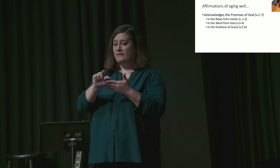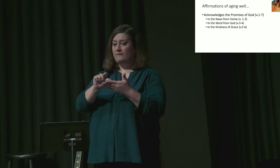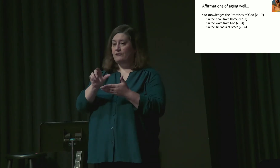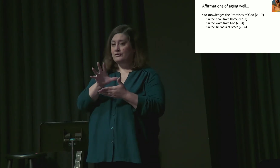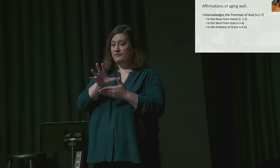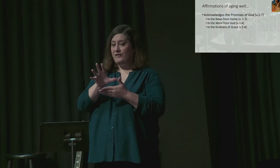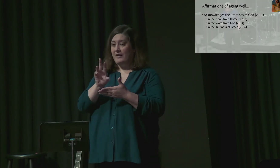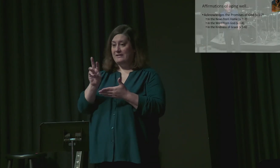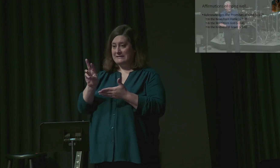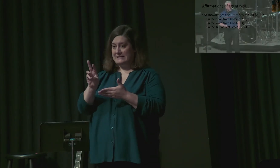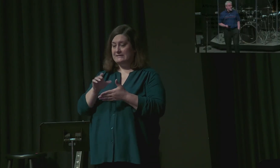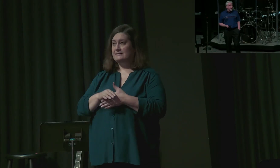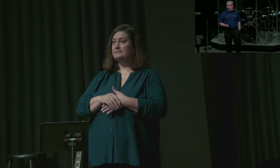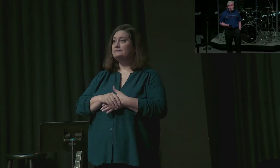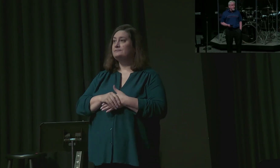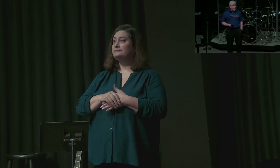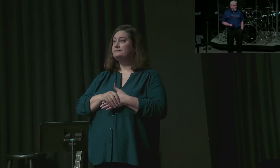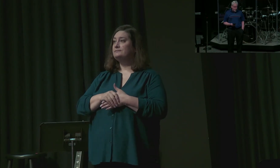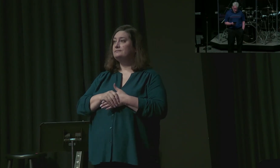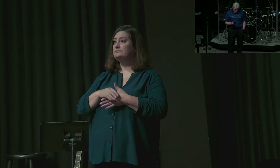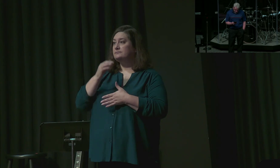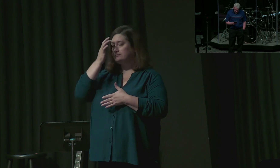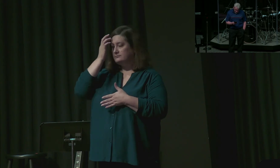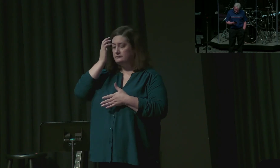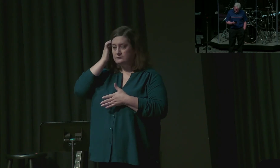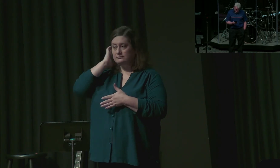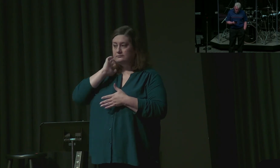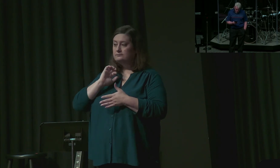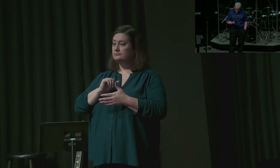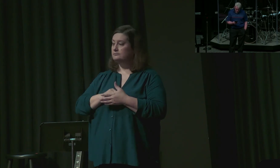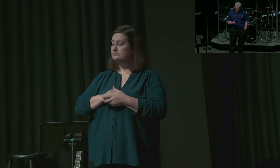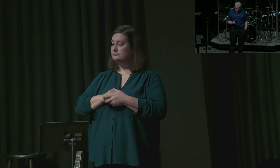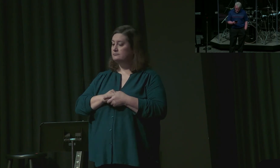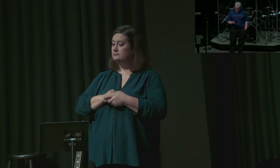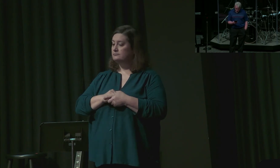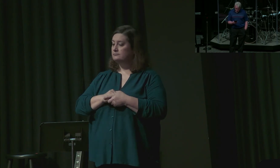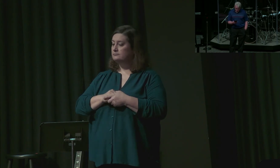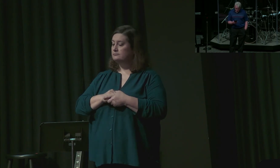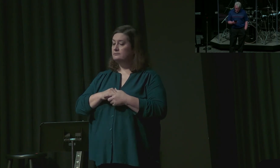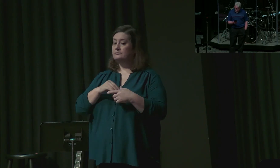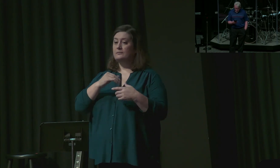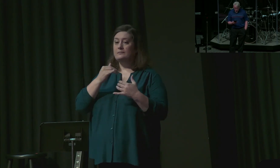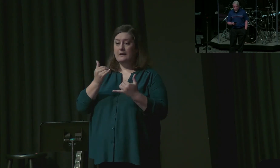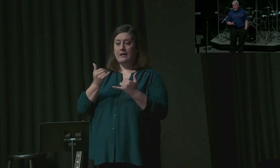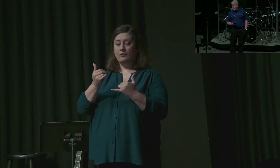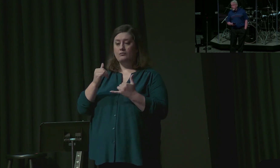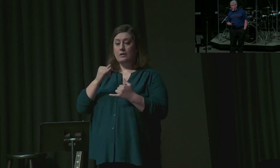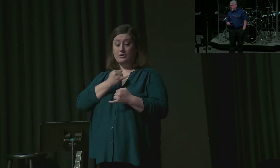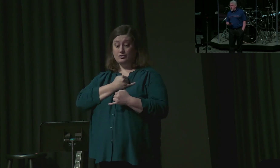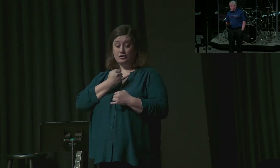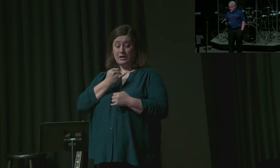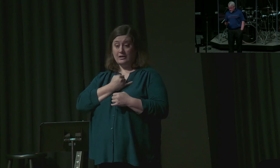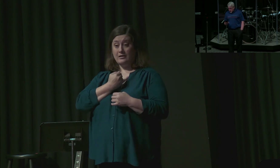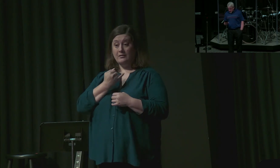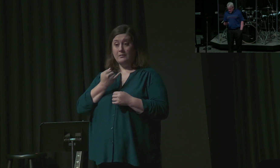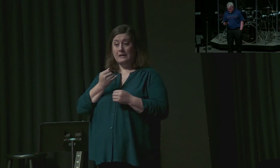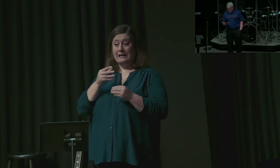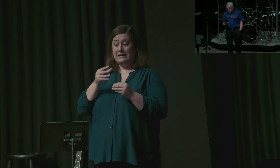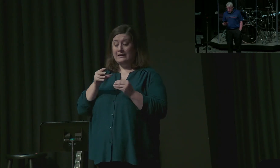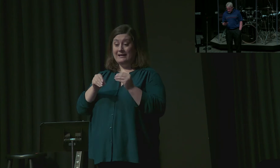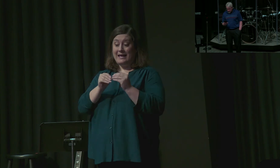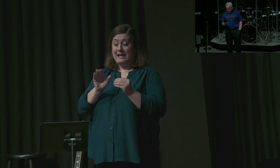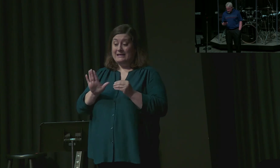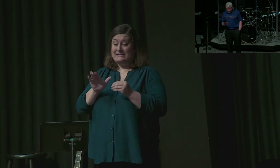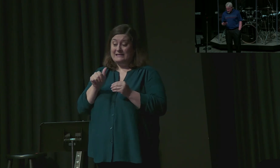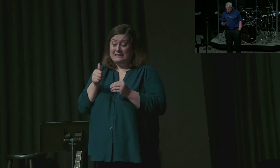of kindness and grace arising from faith in God's word and promises, Jacob speaks his own promise to